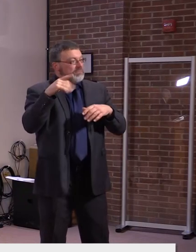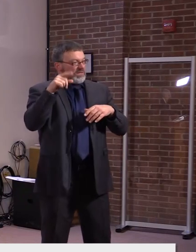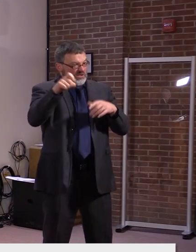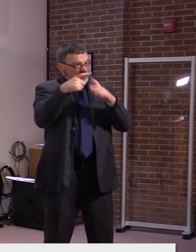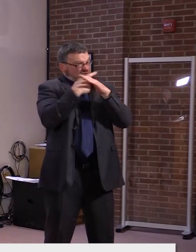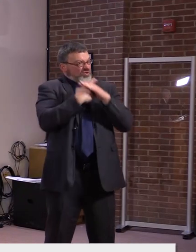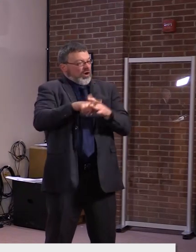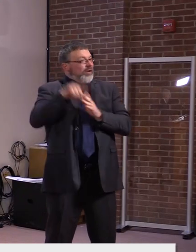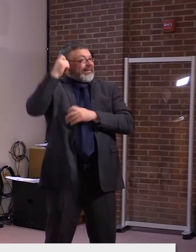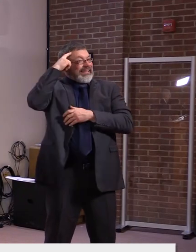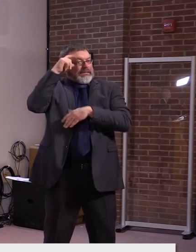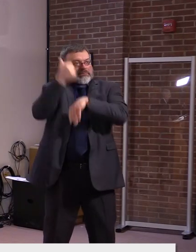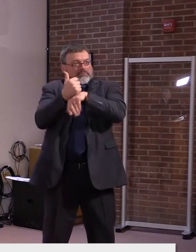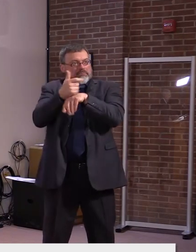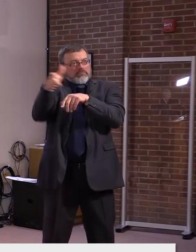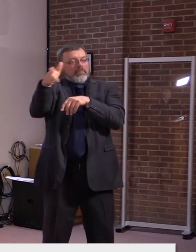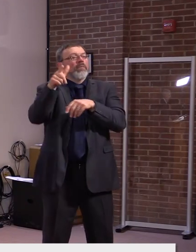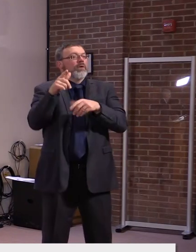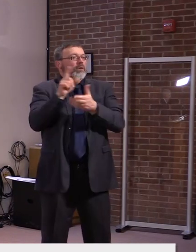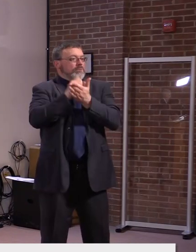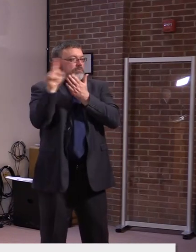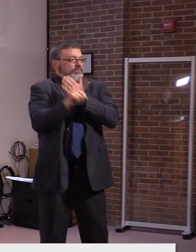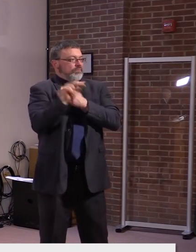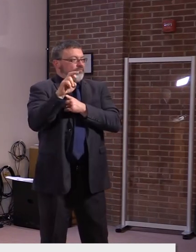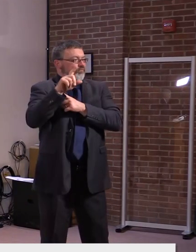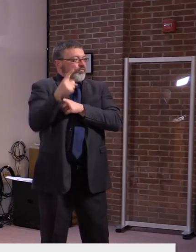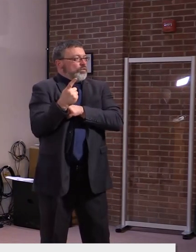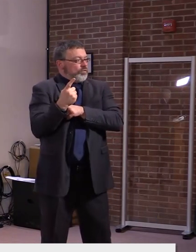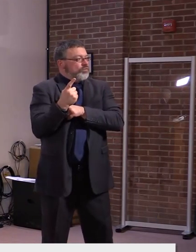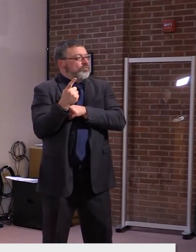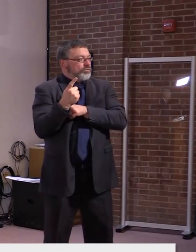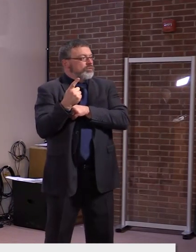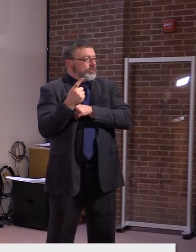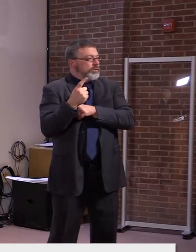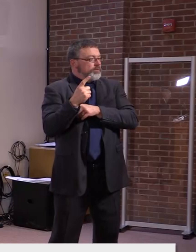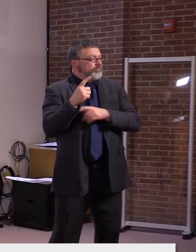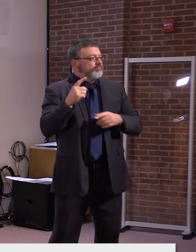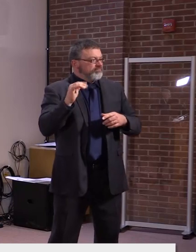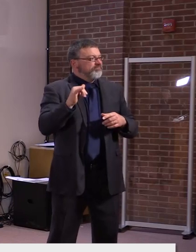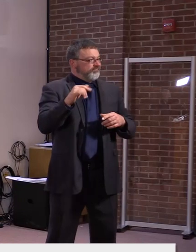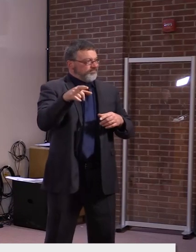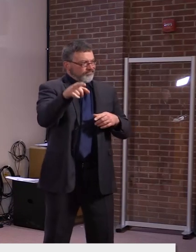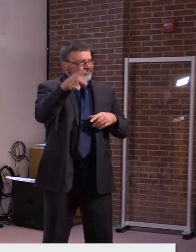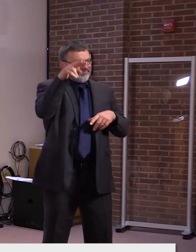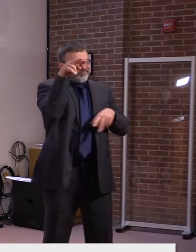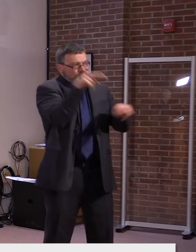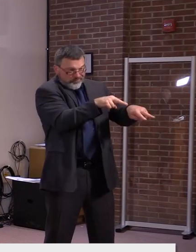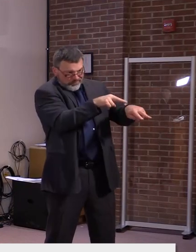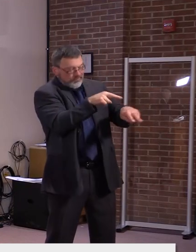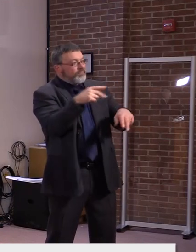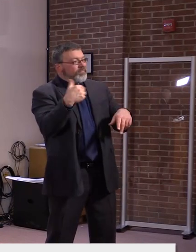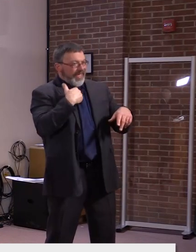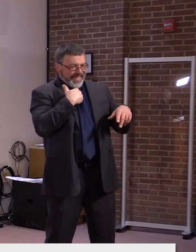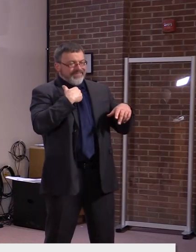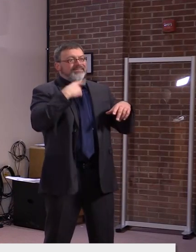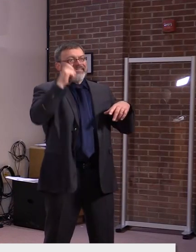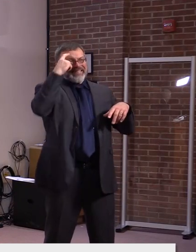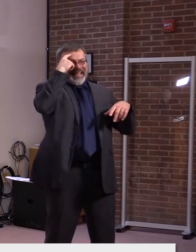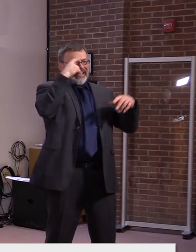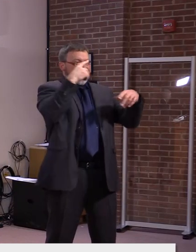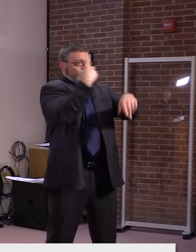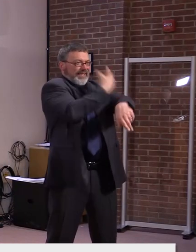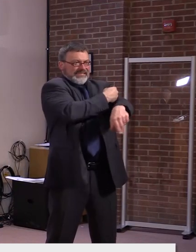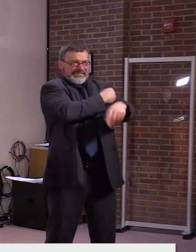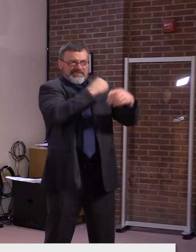can sign up for mix and match at our state-run vaccination sites. As of this morning, over